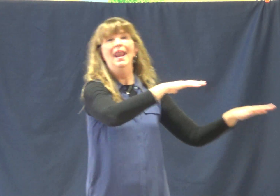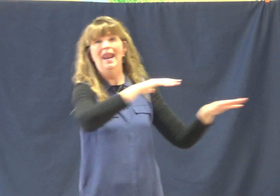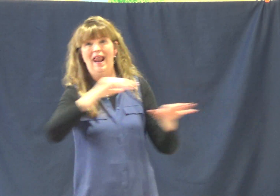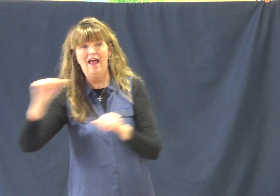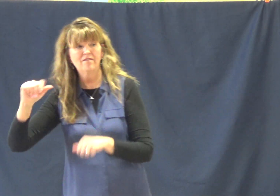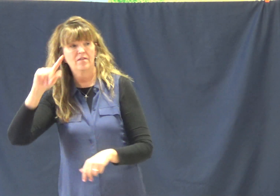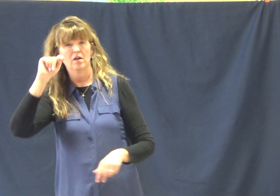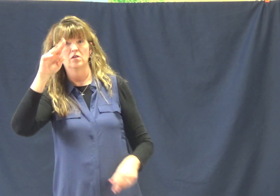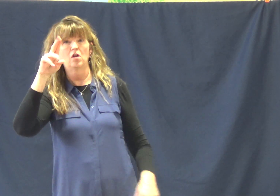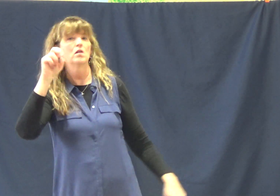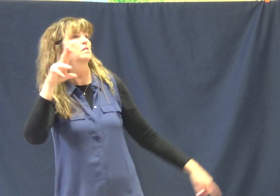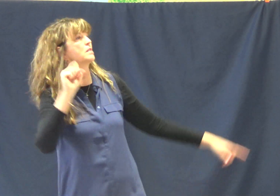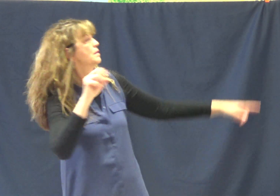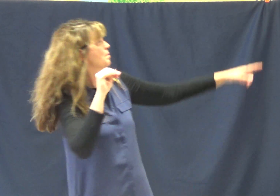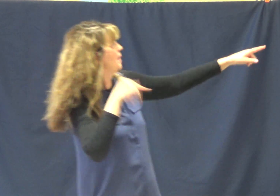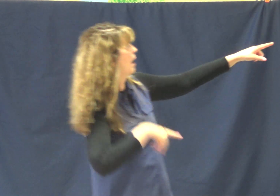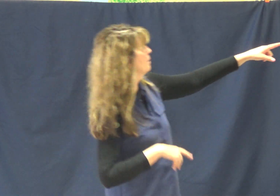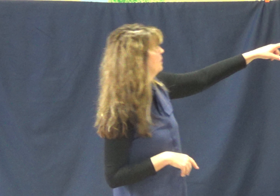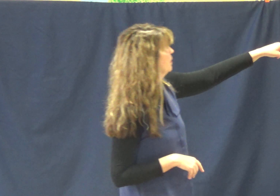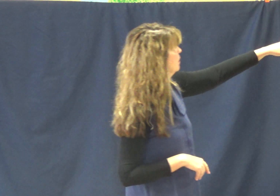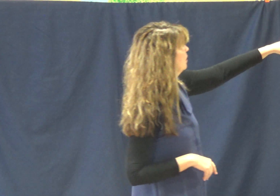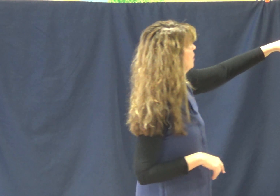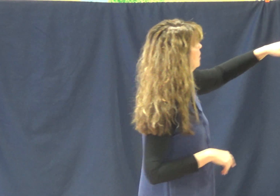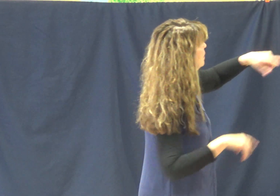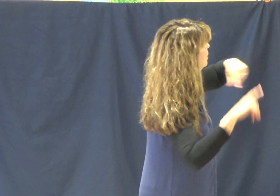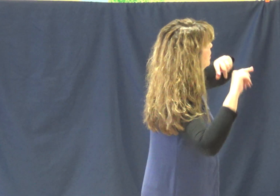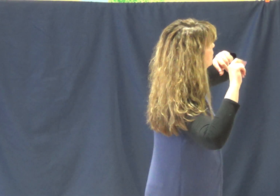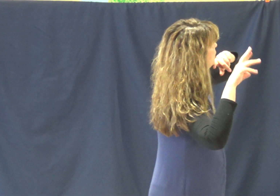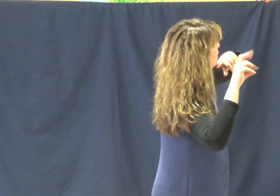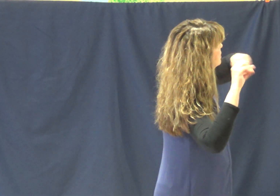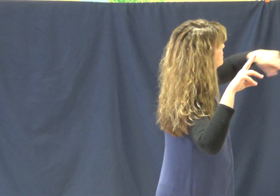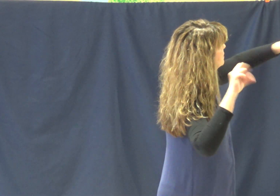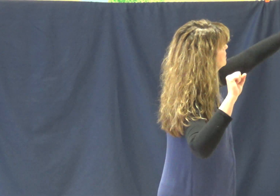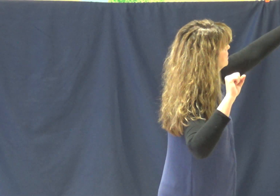And Saul left Tarsus. Got a visual here.